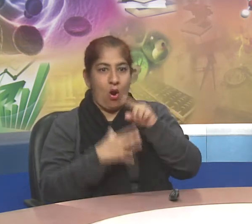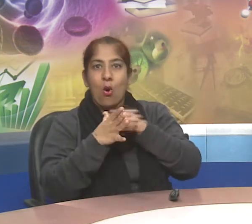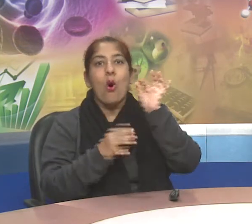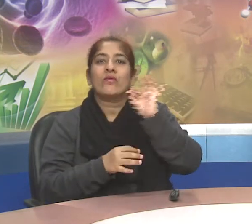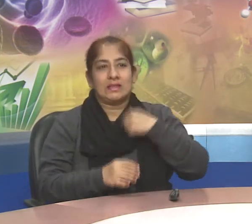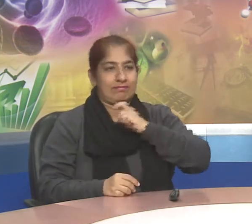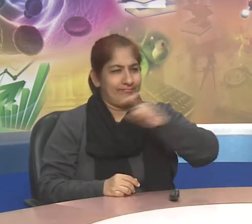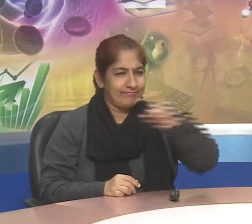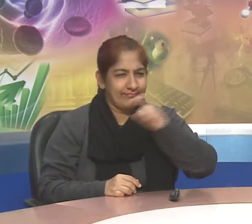Income.